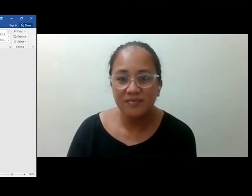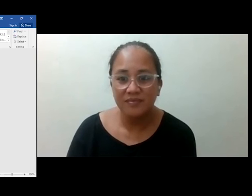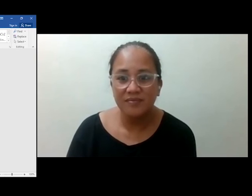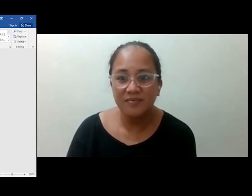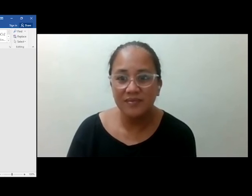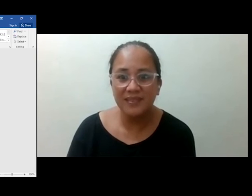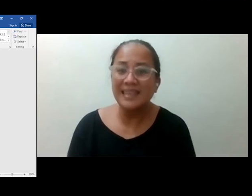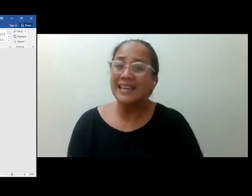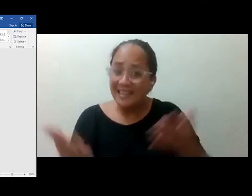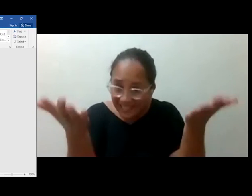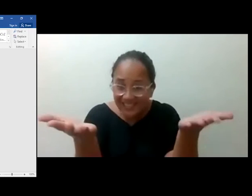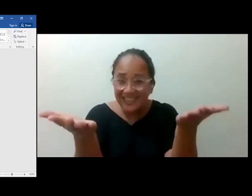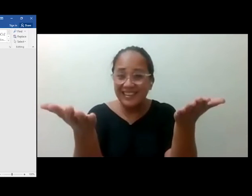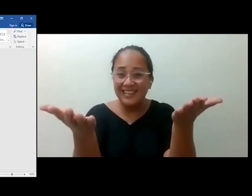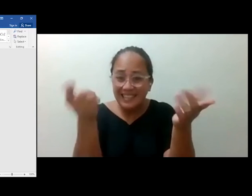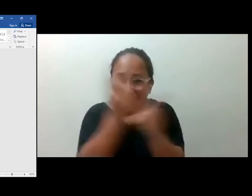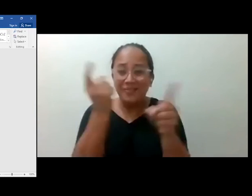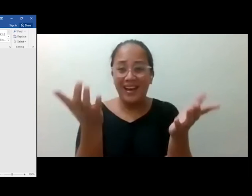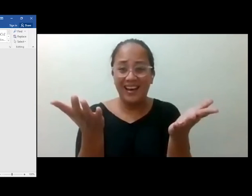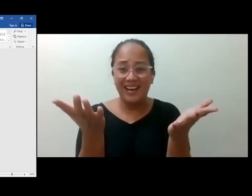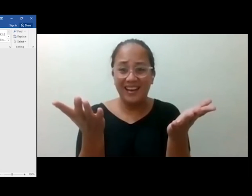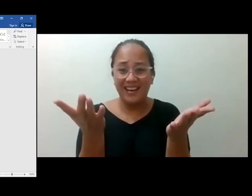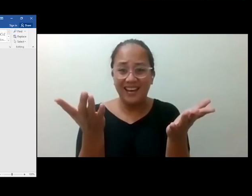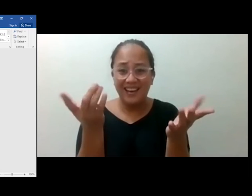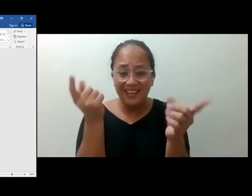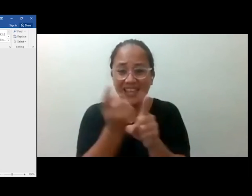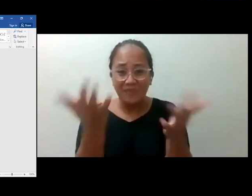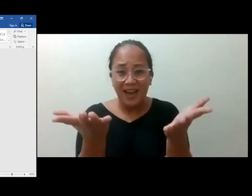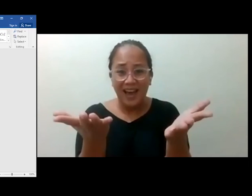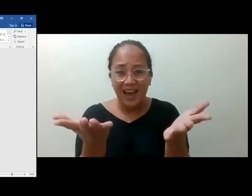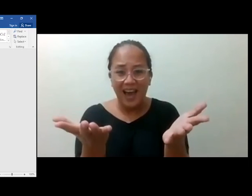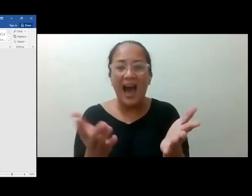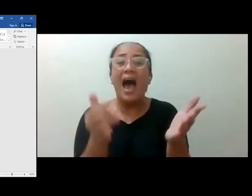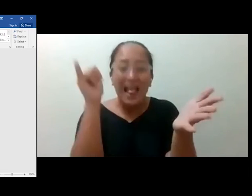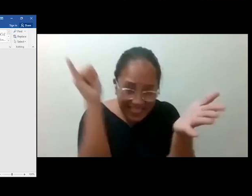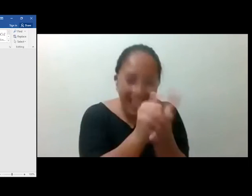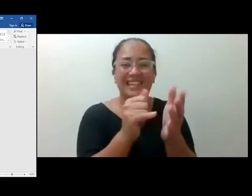Yeah, From the how much? right. So that has to be the subject.